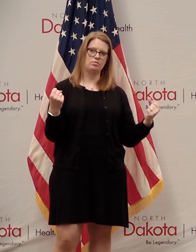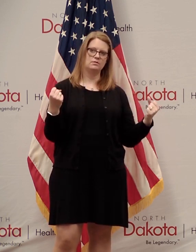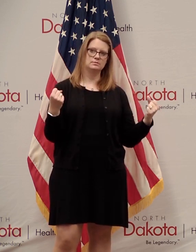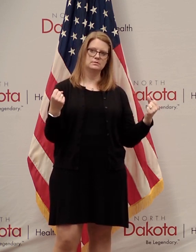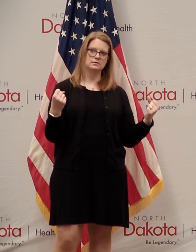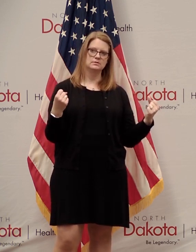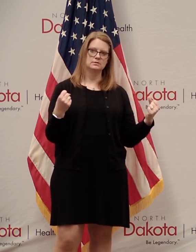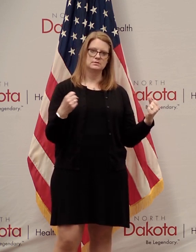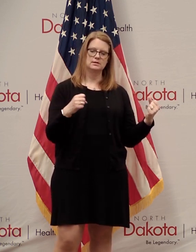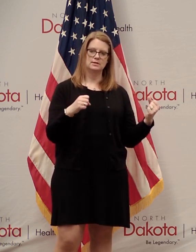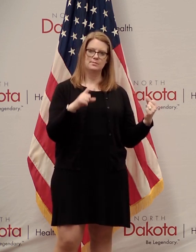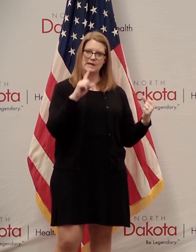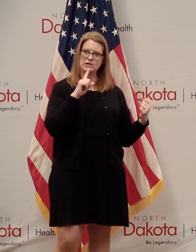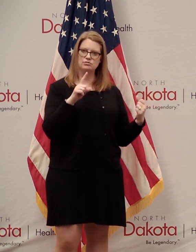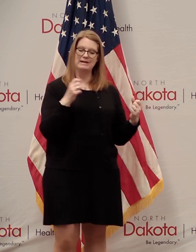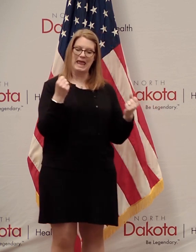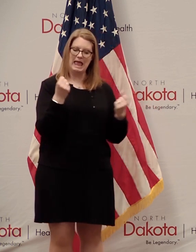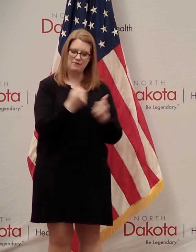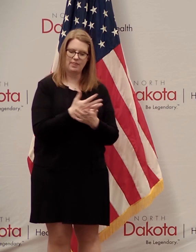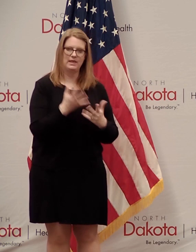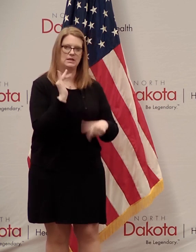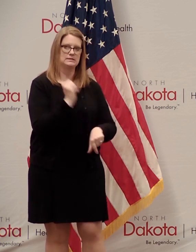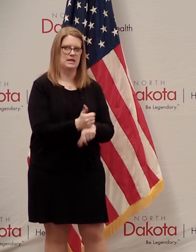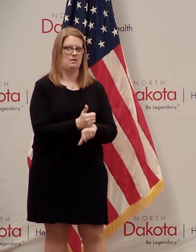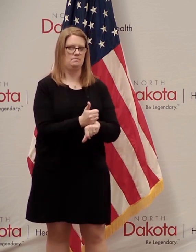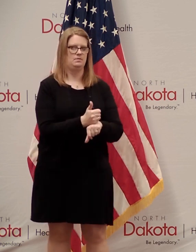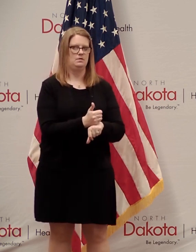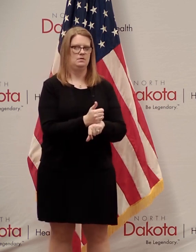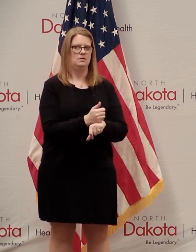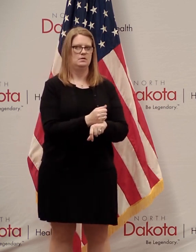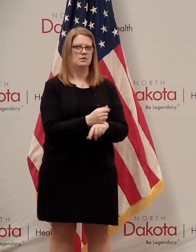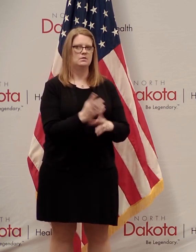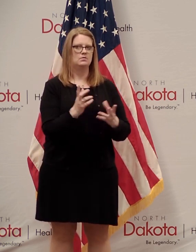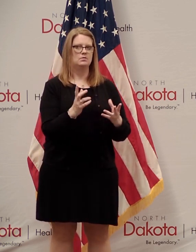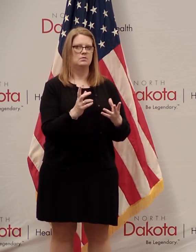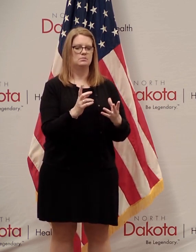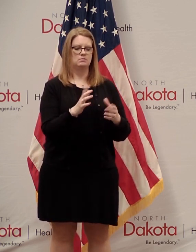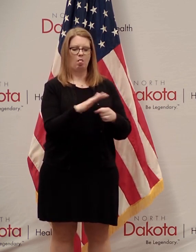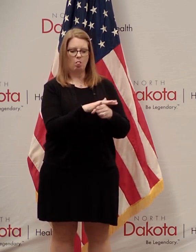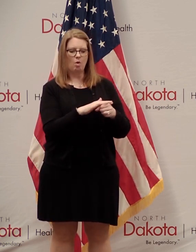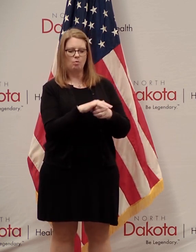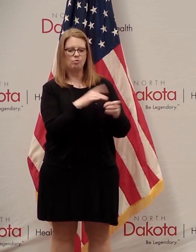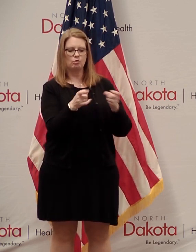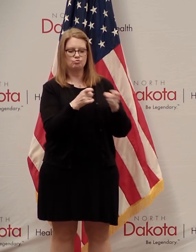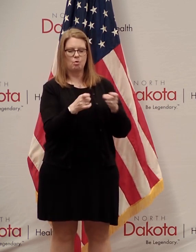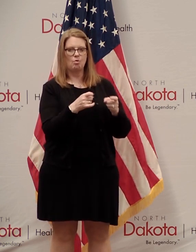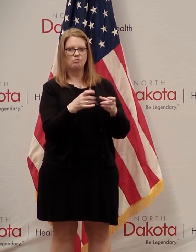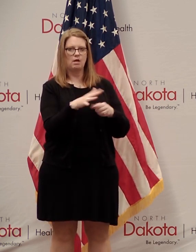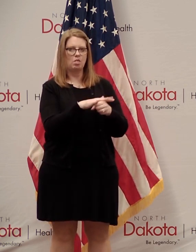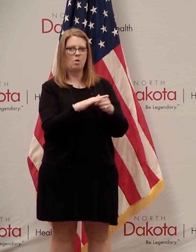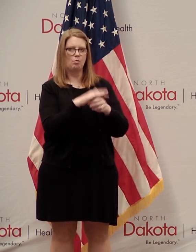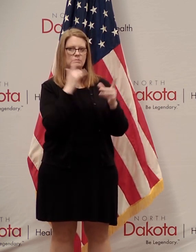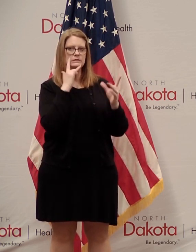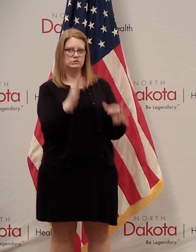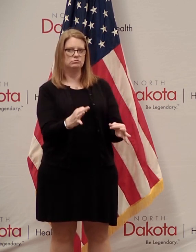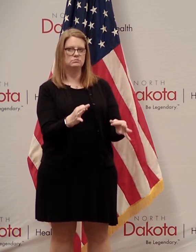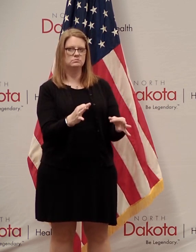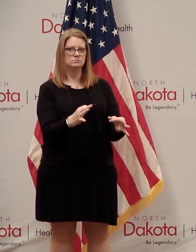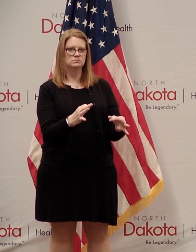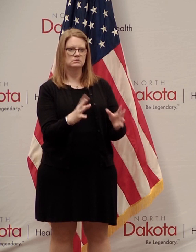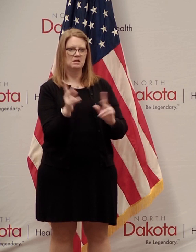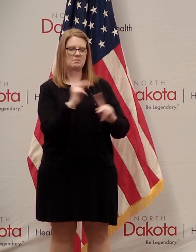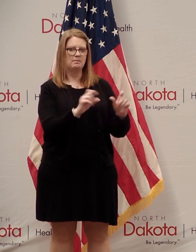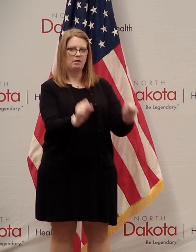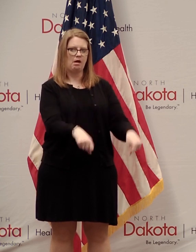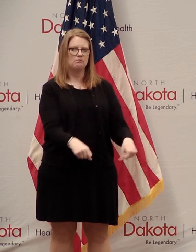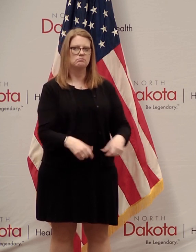the dial turned correctly in terms of making sure that where local control and local decision making works best, that people are empowered to do that.